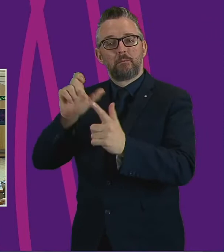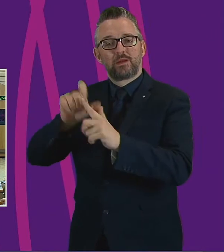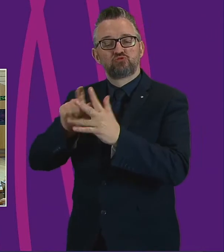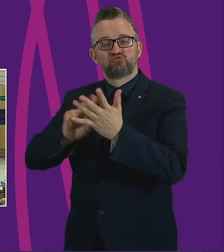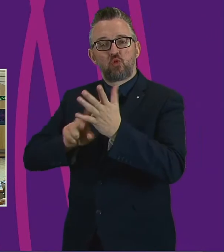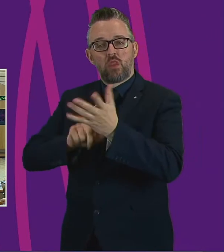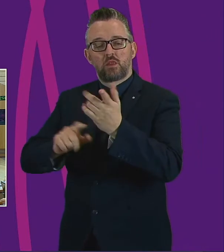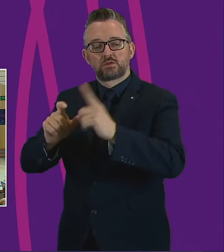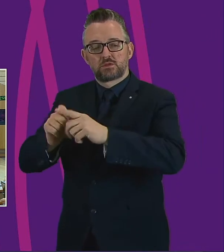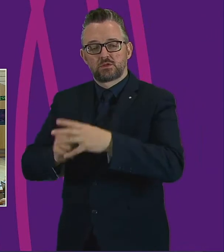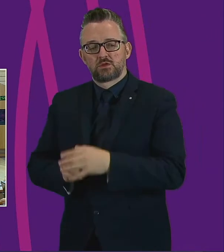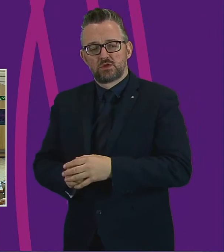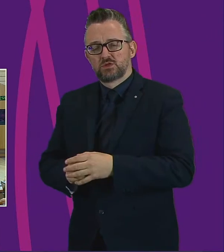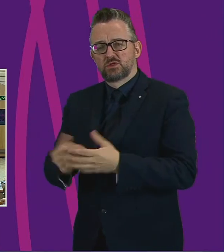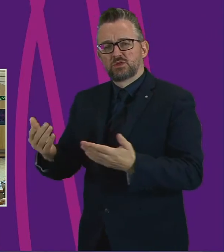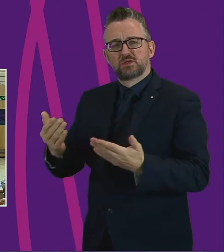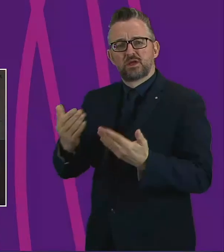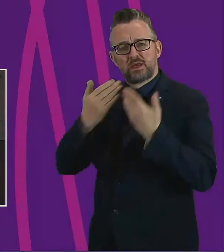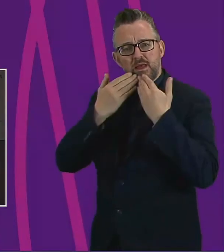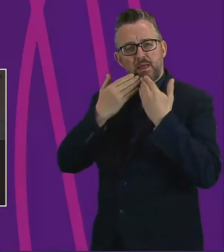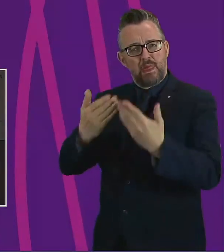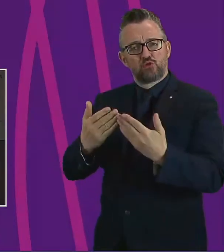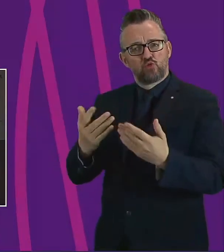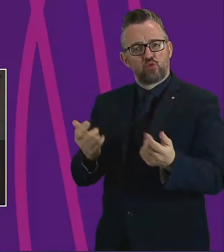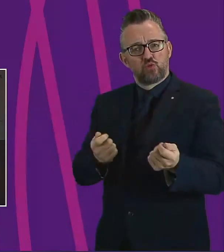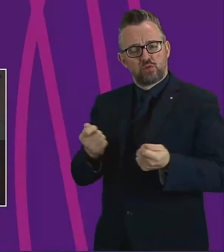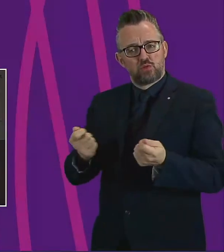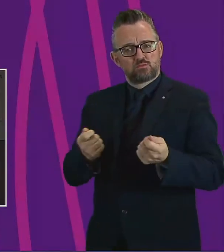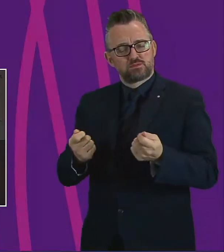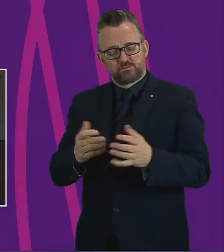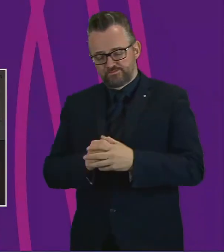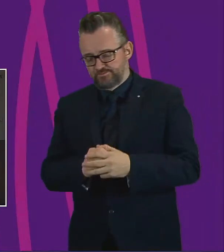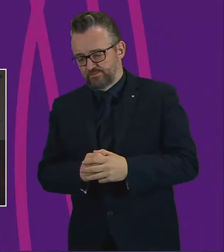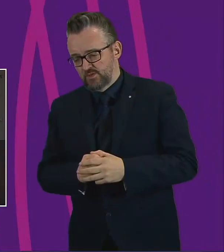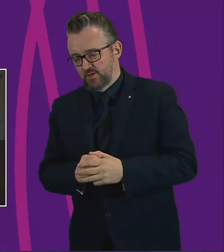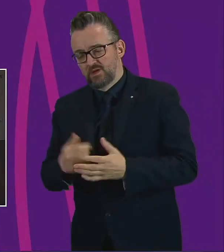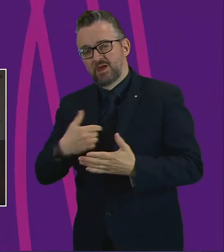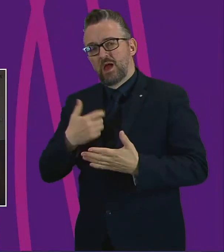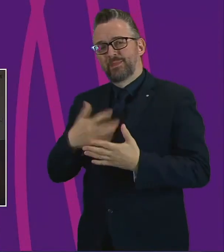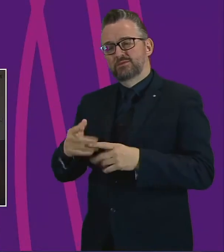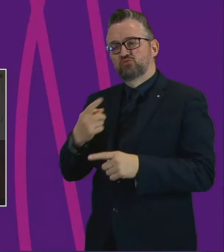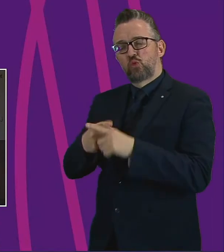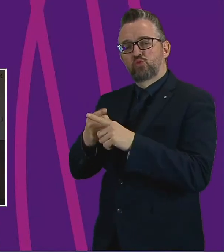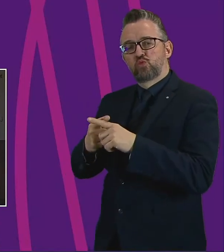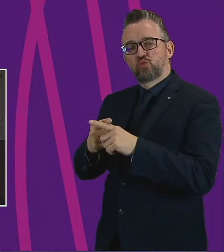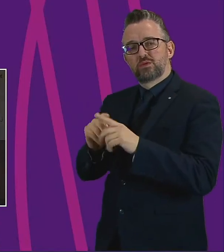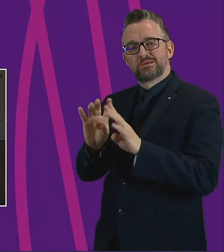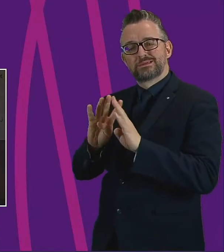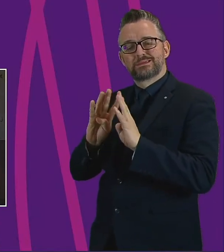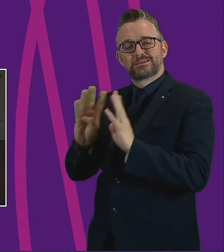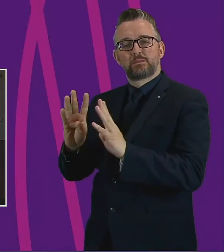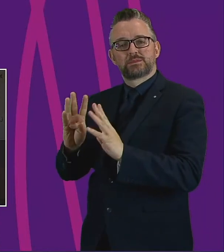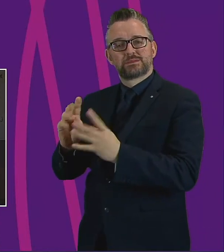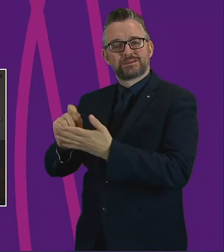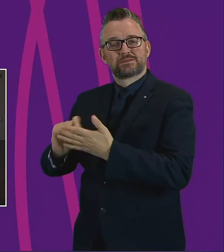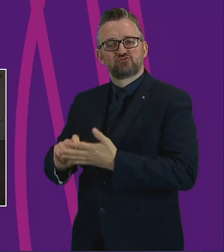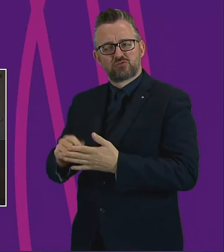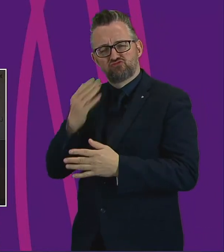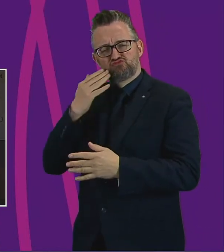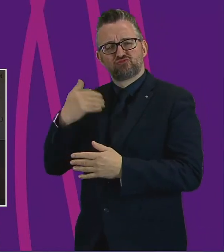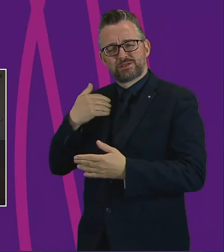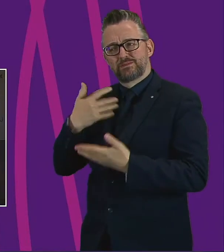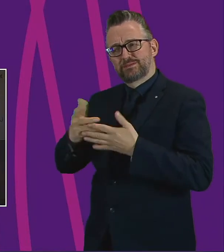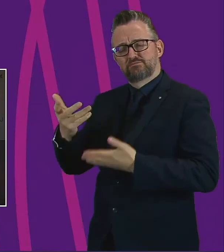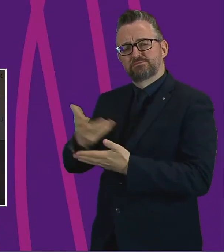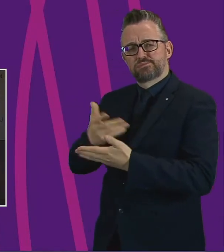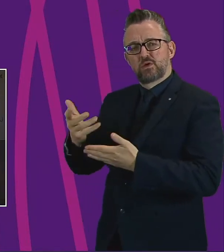Thank you, Presiding Officer. I spoke to the Cabinet Secretary in one of his recent statements about the